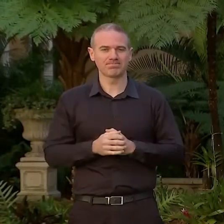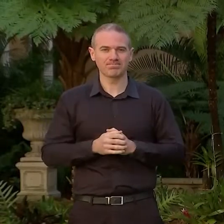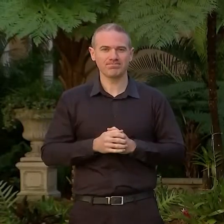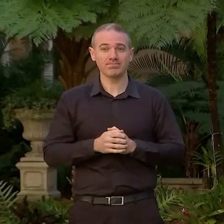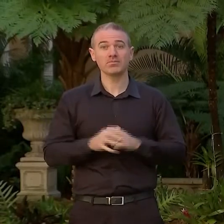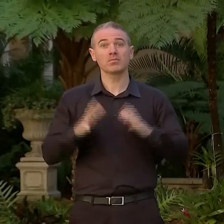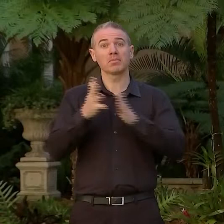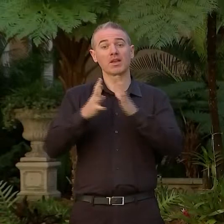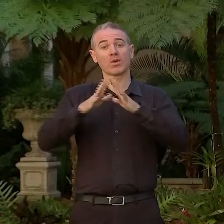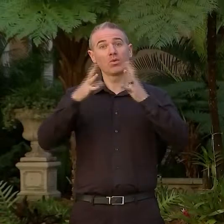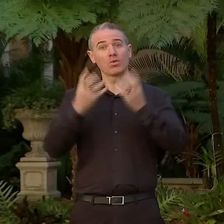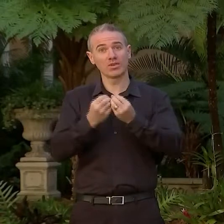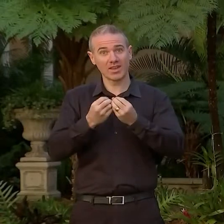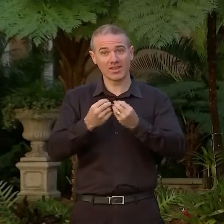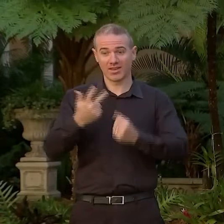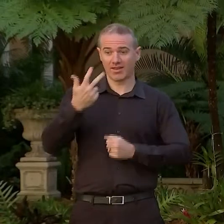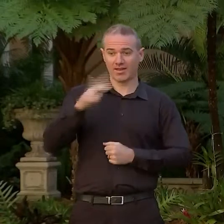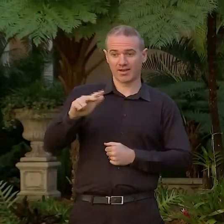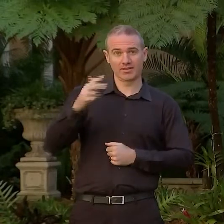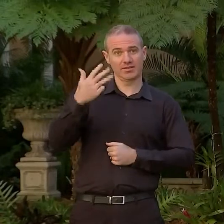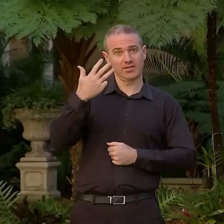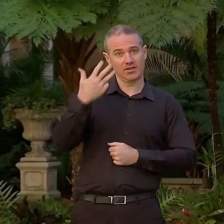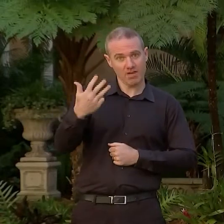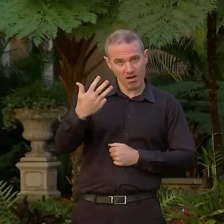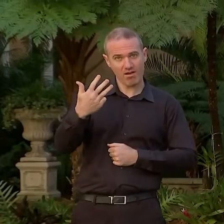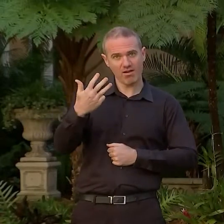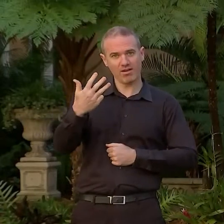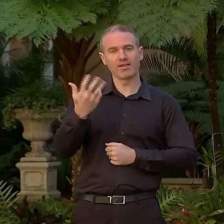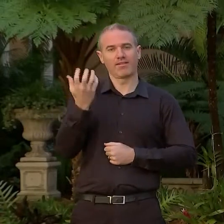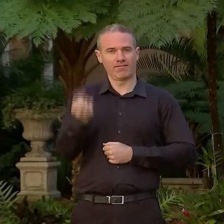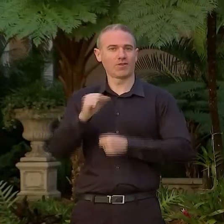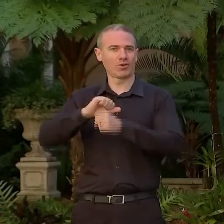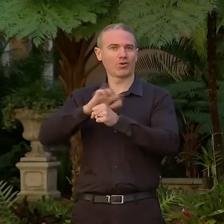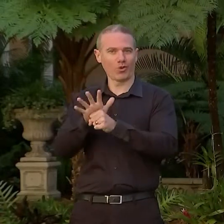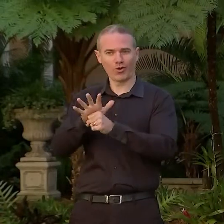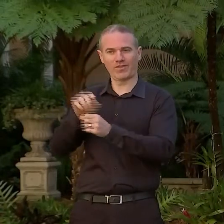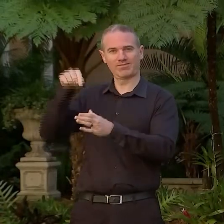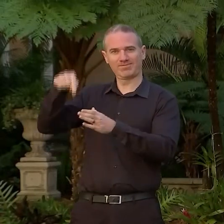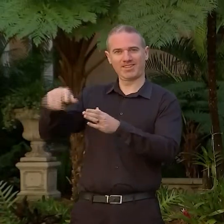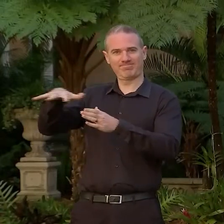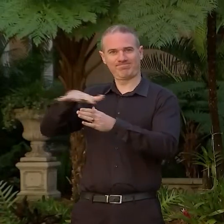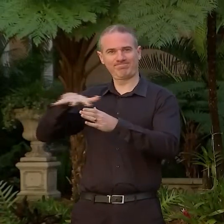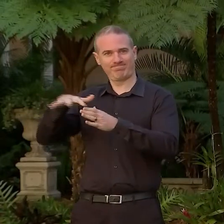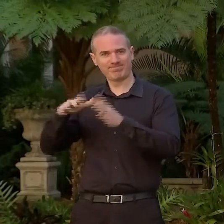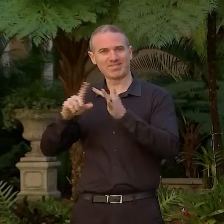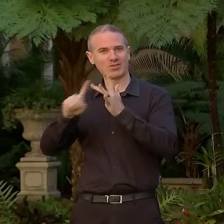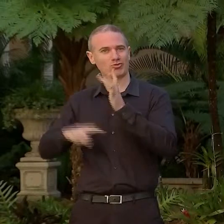to 89 the total number of cases in the Indooroopilly Delta cluster, and